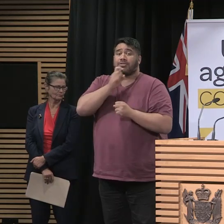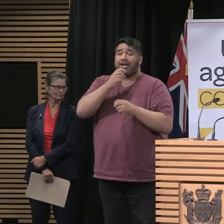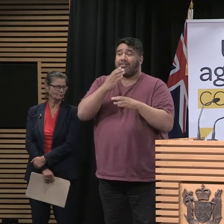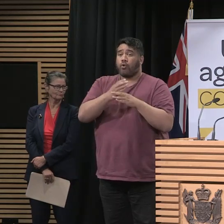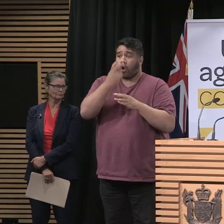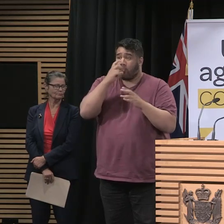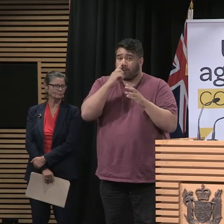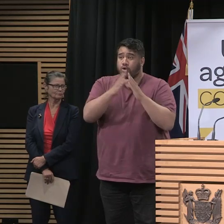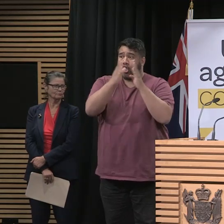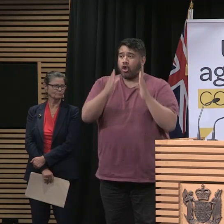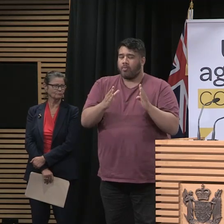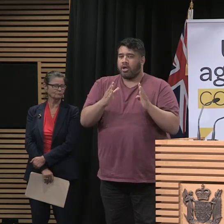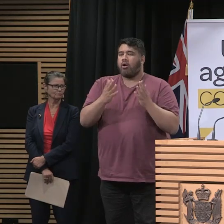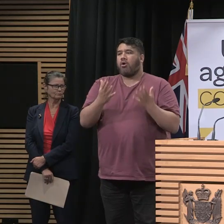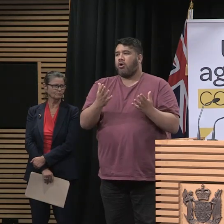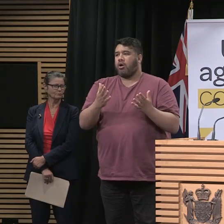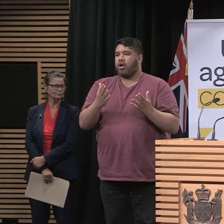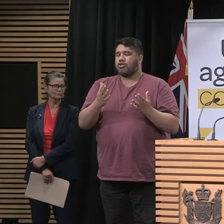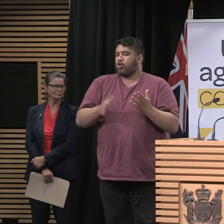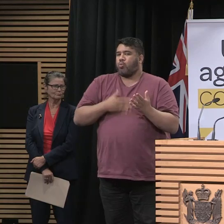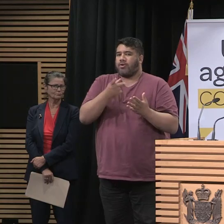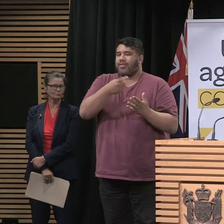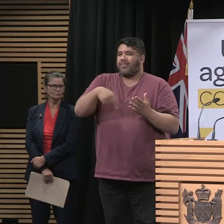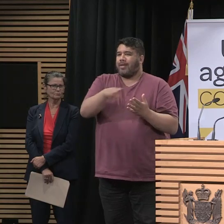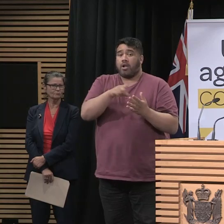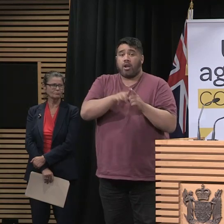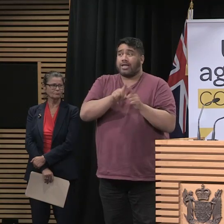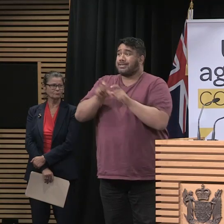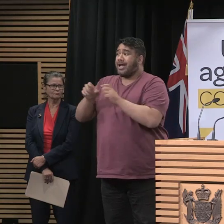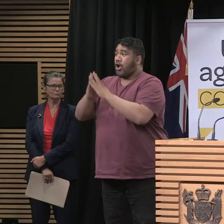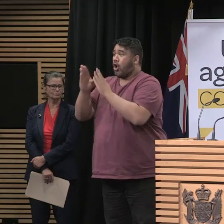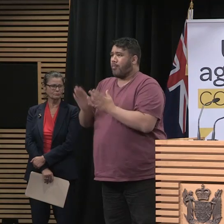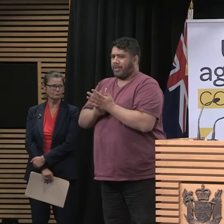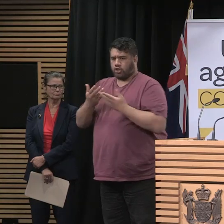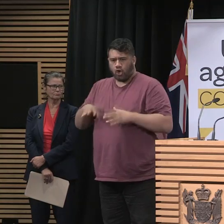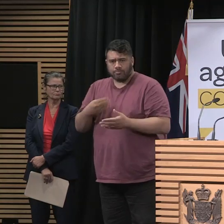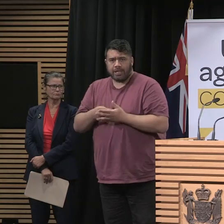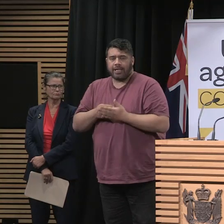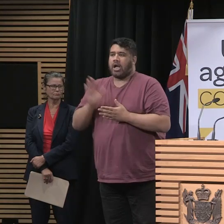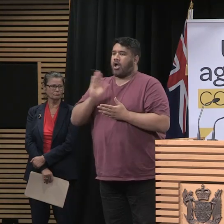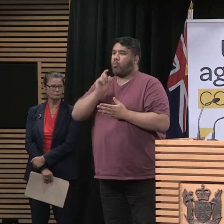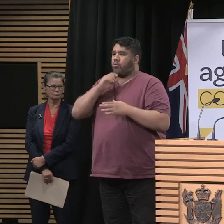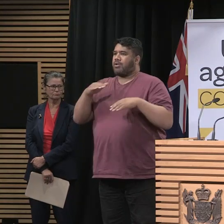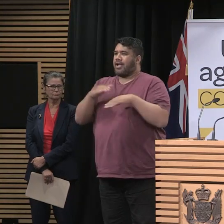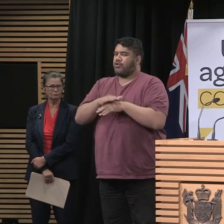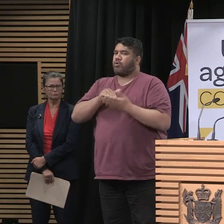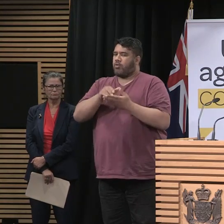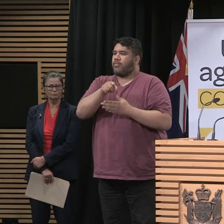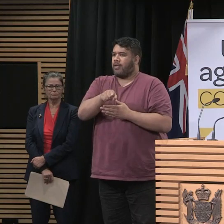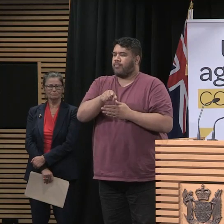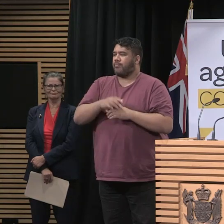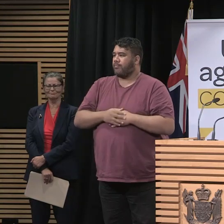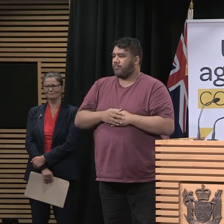facilities are not disadvantaged by staying home if they are unwell, so that that reduces the risk to those people too. How many